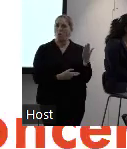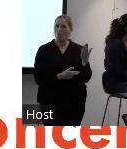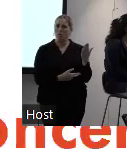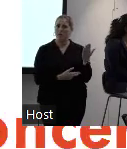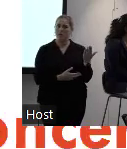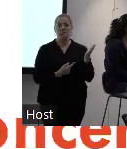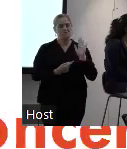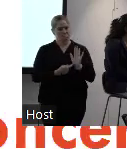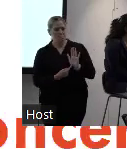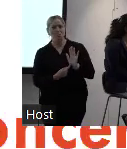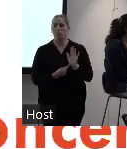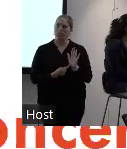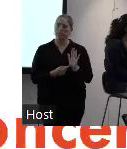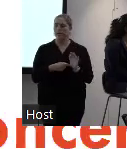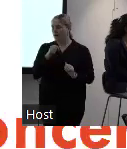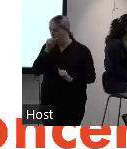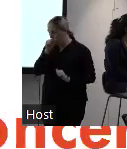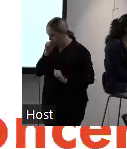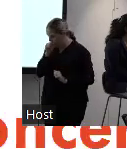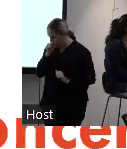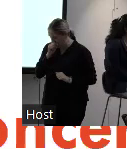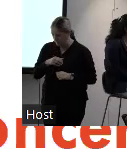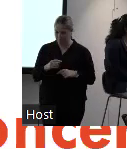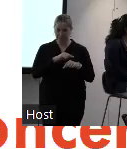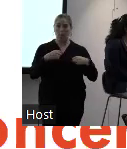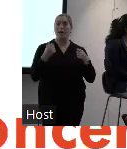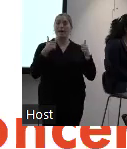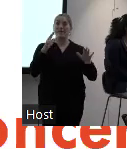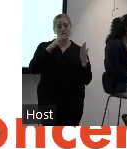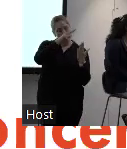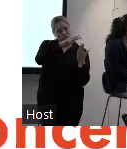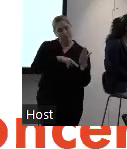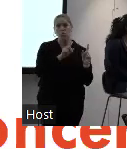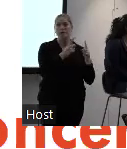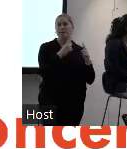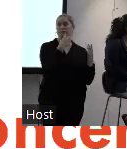So we conducted a review of 85 reports.